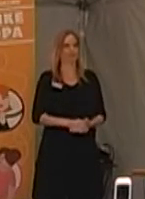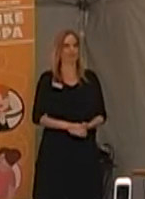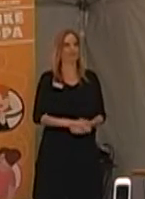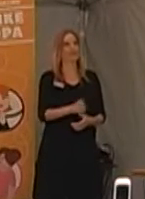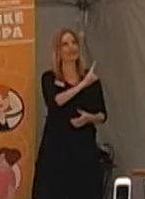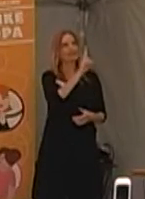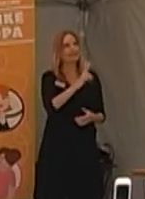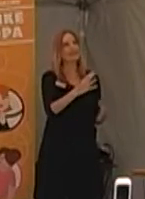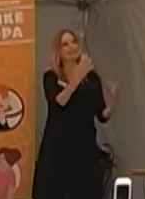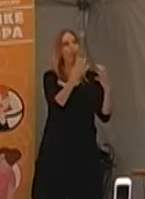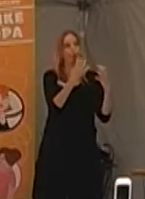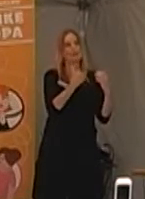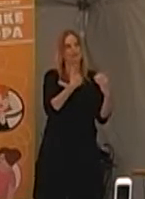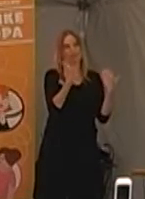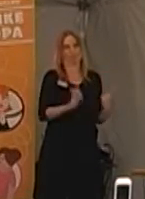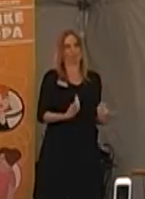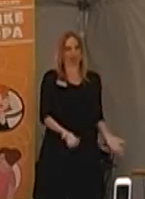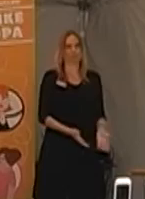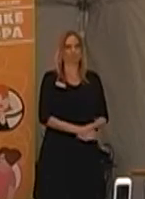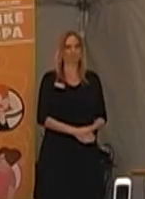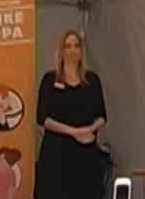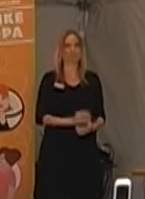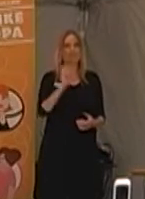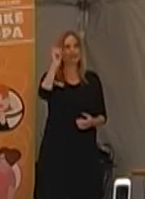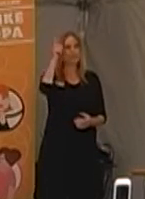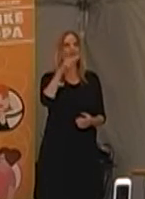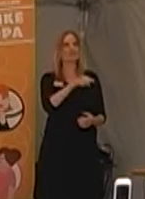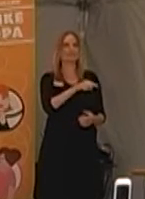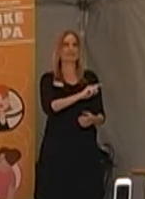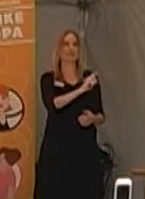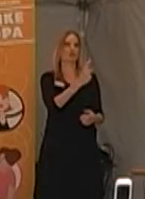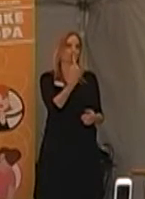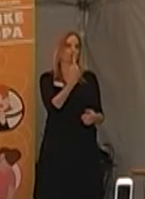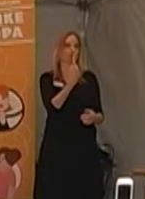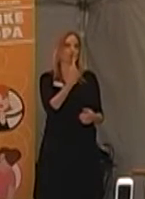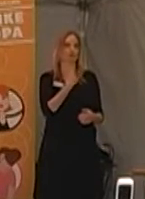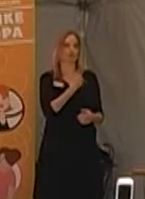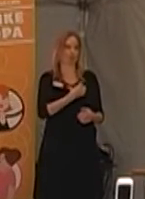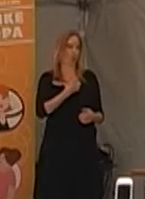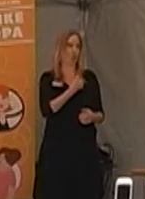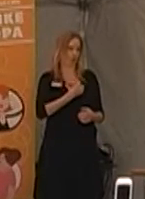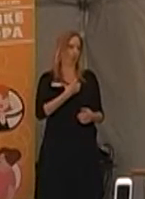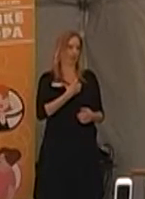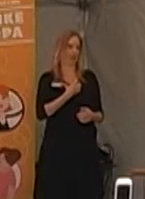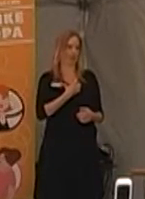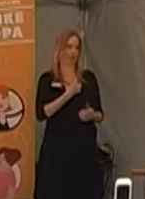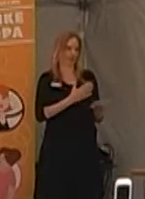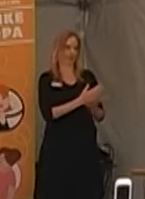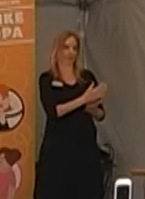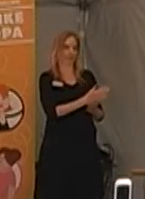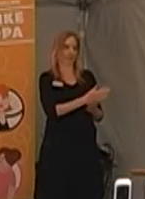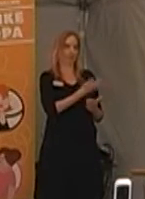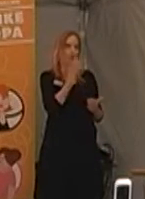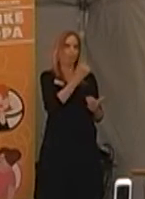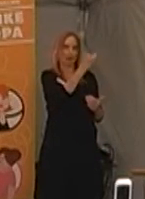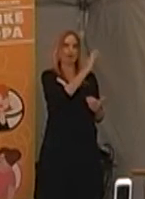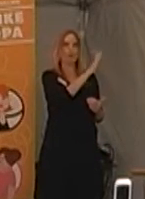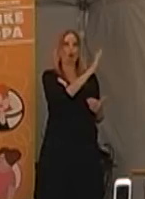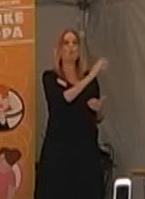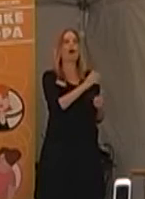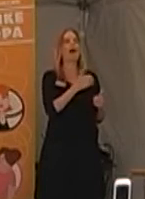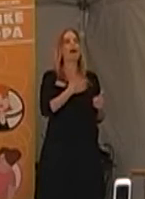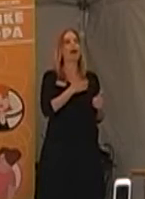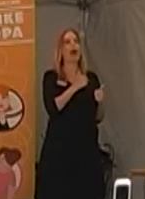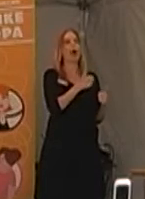is there to take care of you. I think that is one of the major features, I think, of the Nordic welfare model,